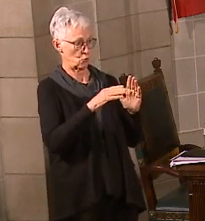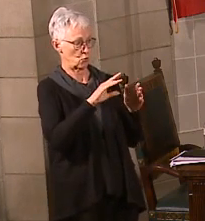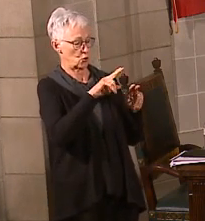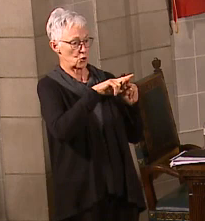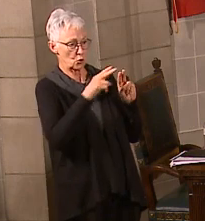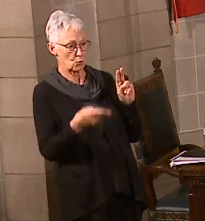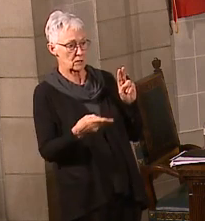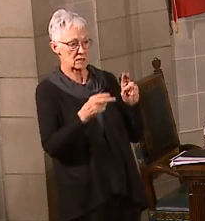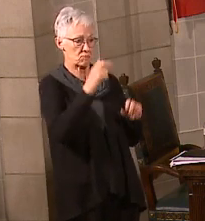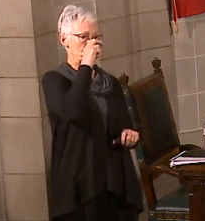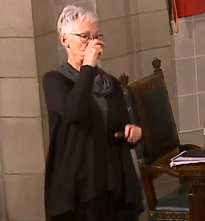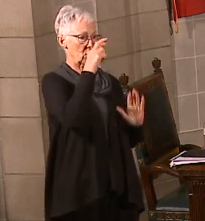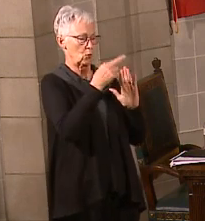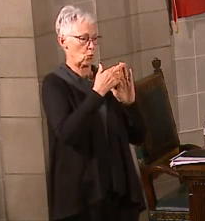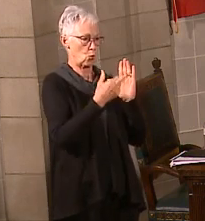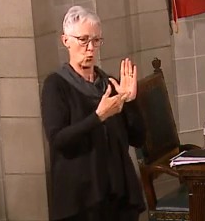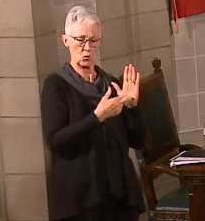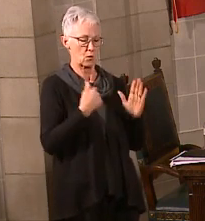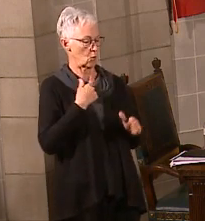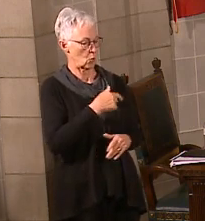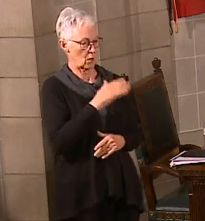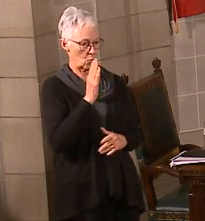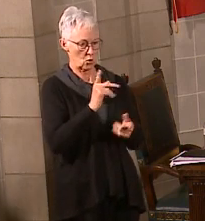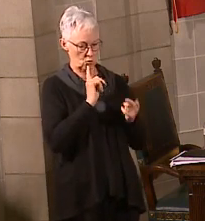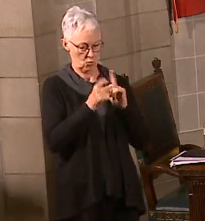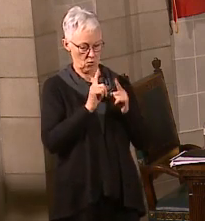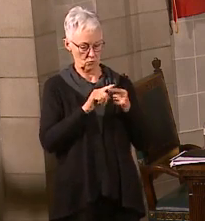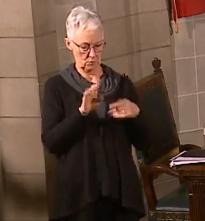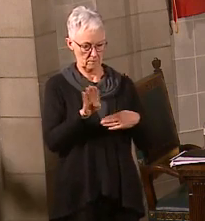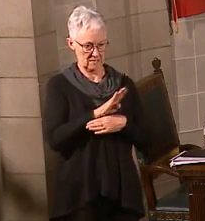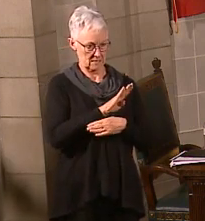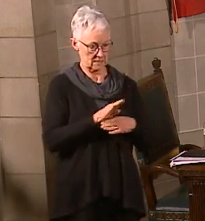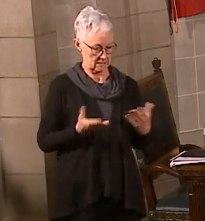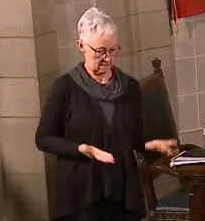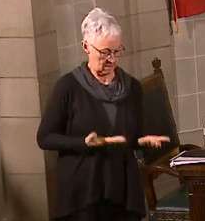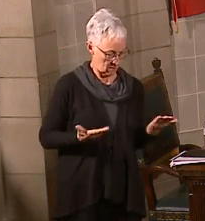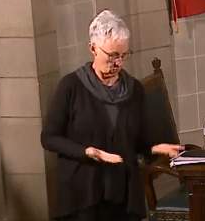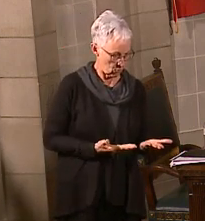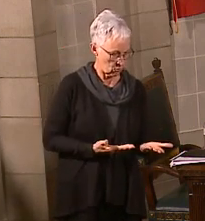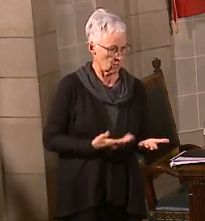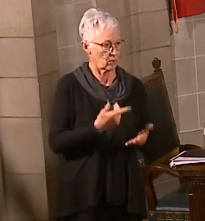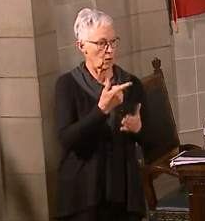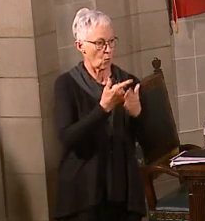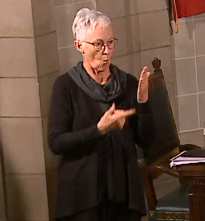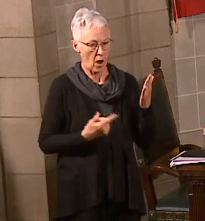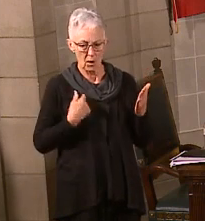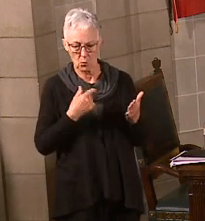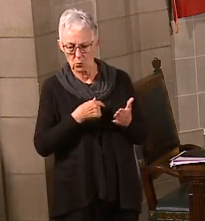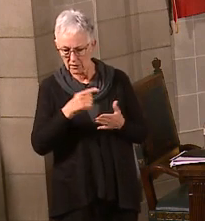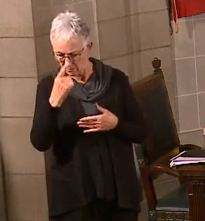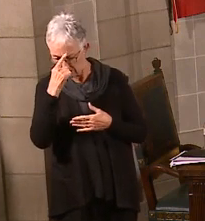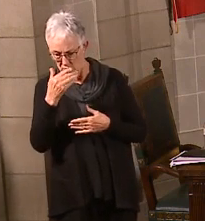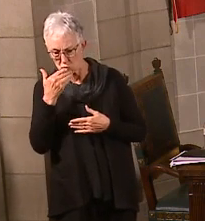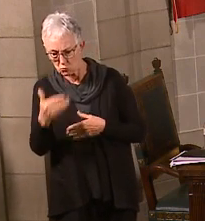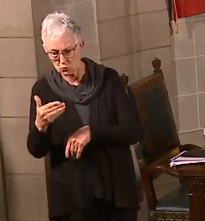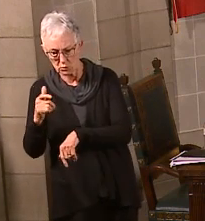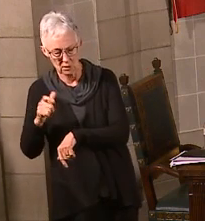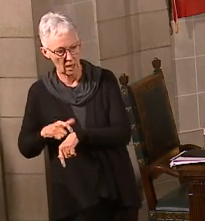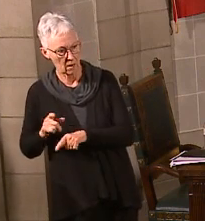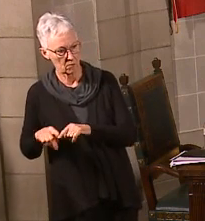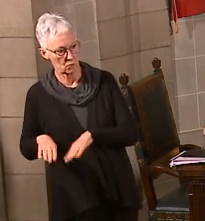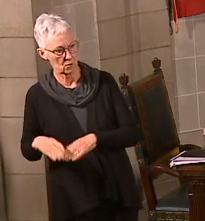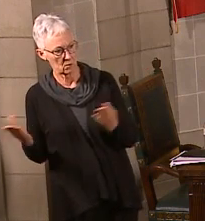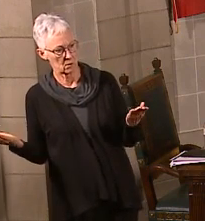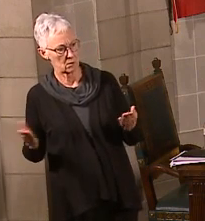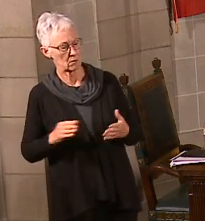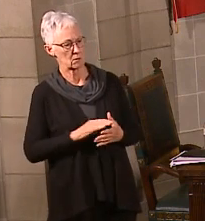to work with our local folks. We're going to be talking to industries about what should that look like, getting suggestions from. Several